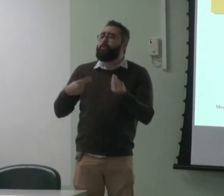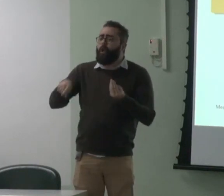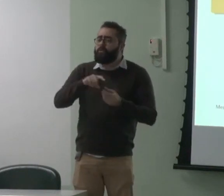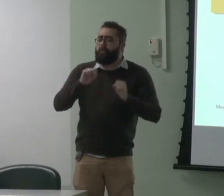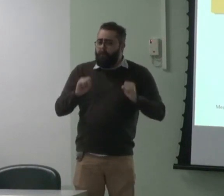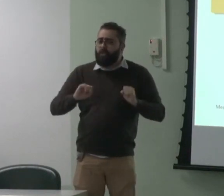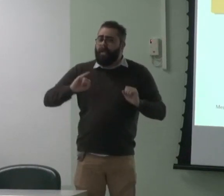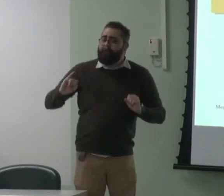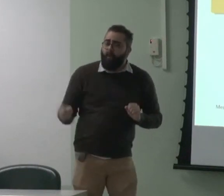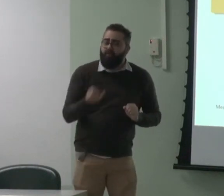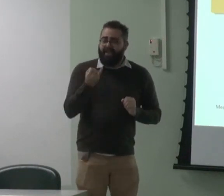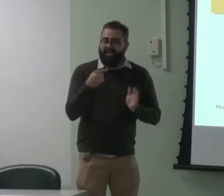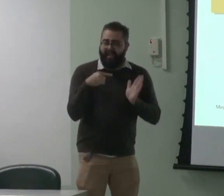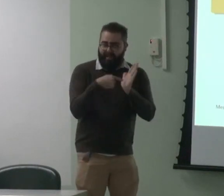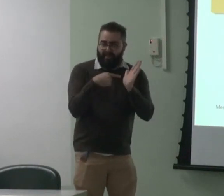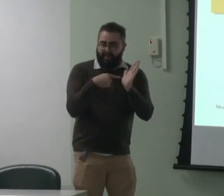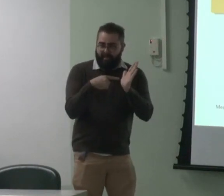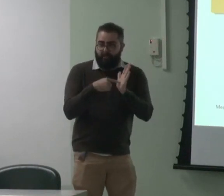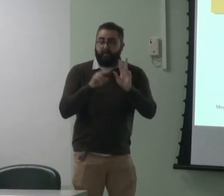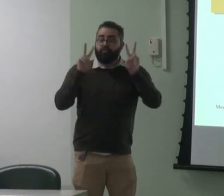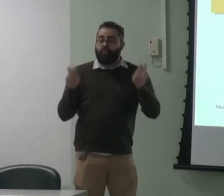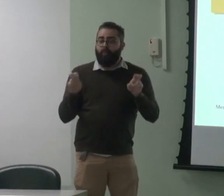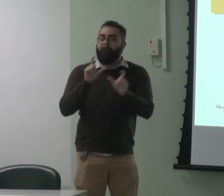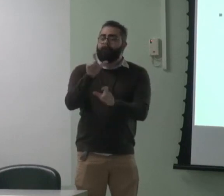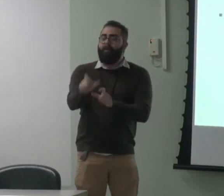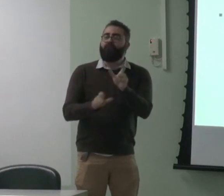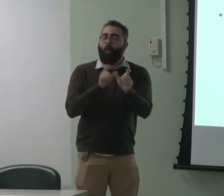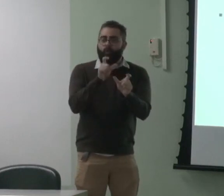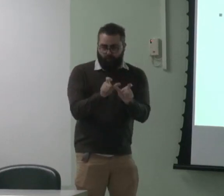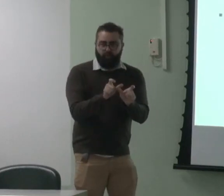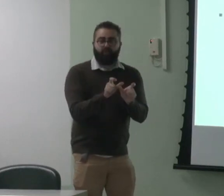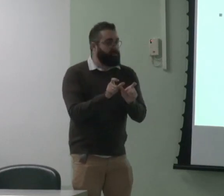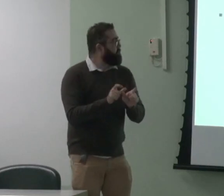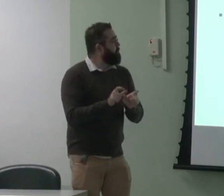linguistic resources. So I will now focus on